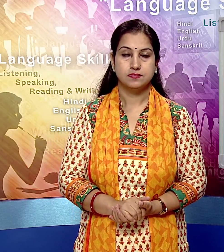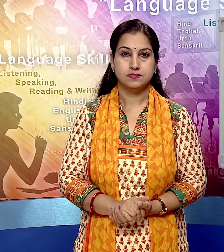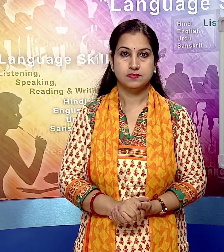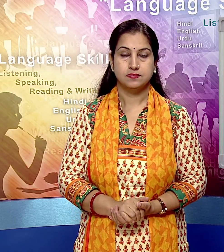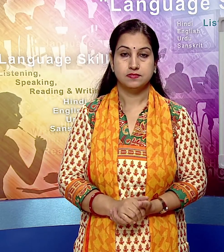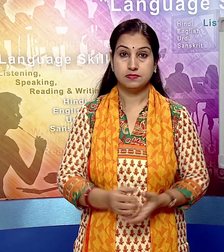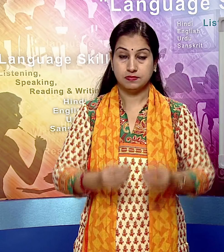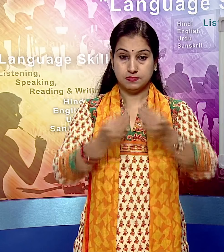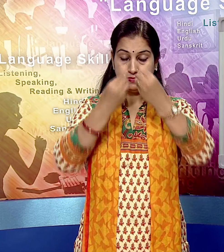digestion,